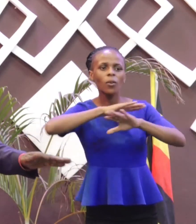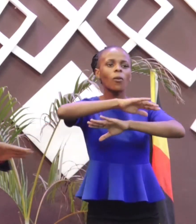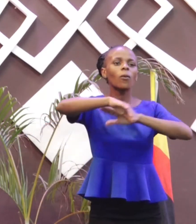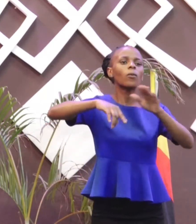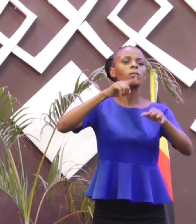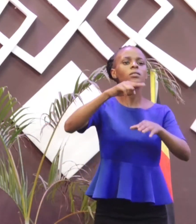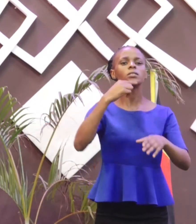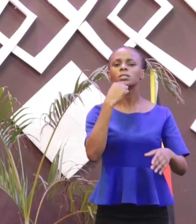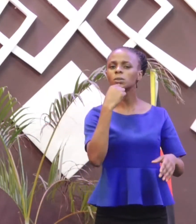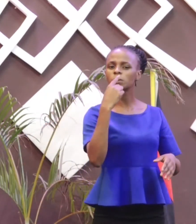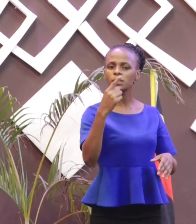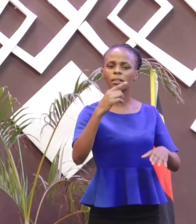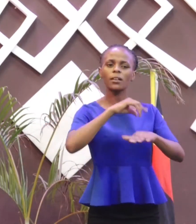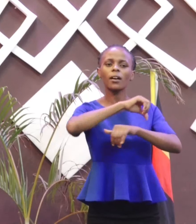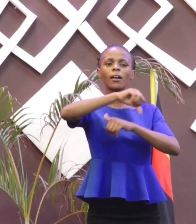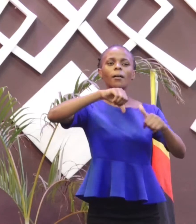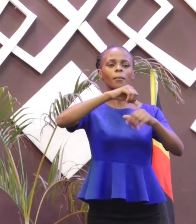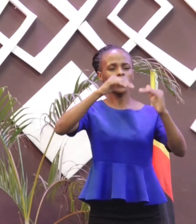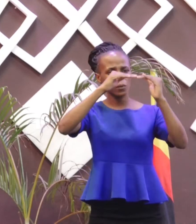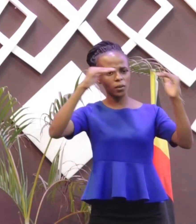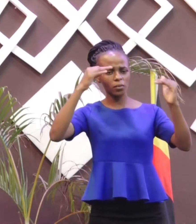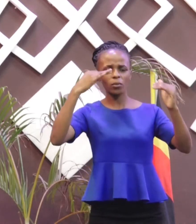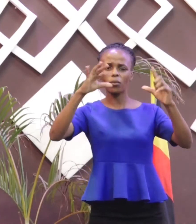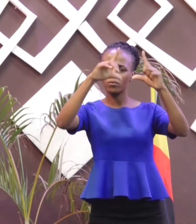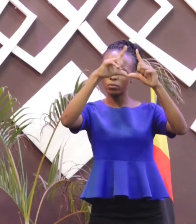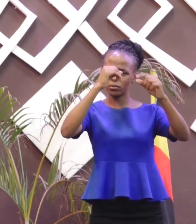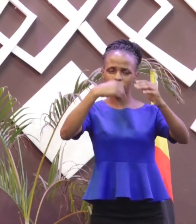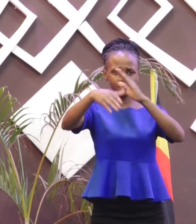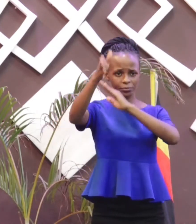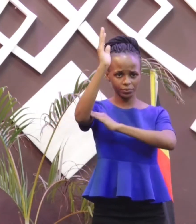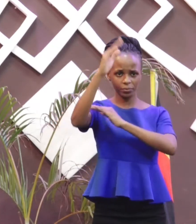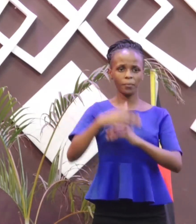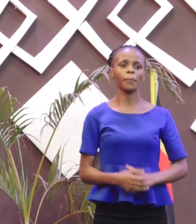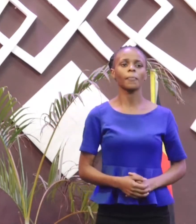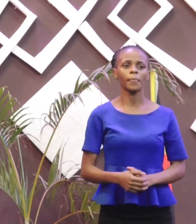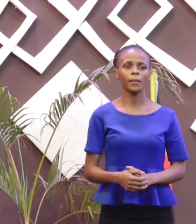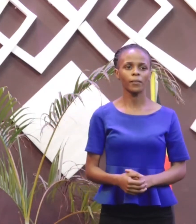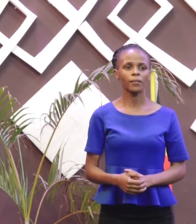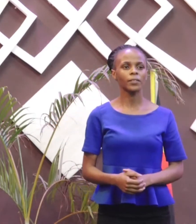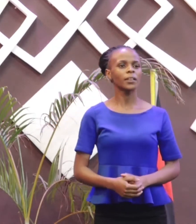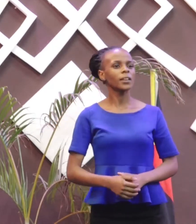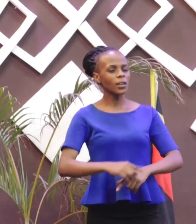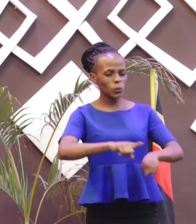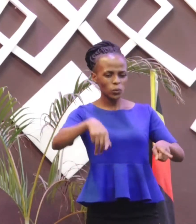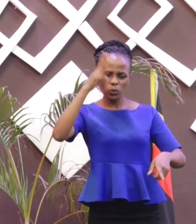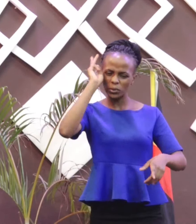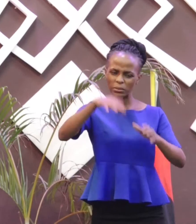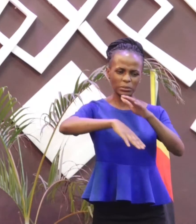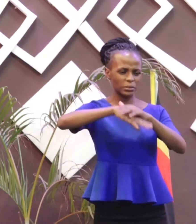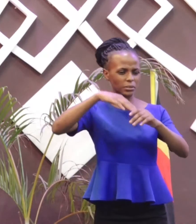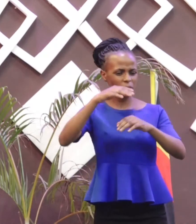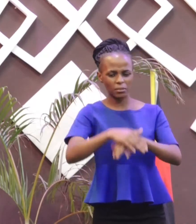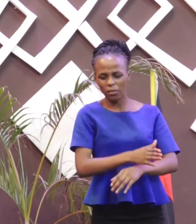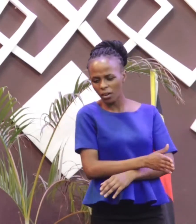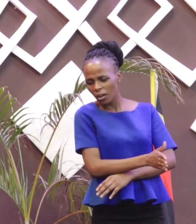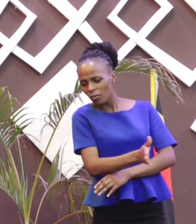of the word of God, okubanga tukebera buli kyonna ky'onoyogera nga tukozesa ekigambo kye. We will not be taken by whatever people